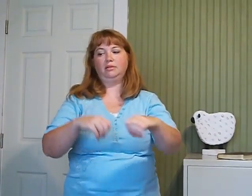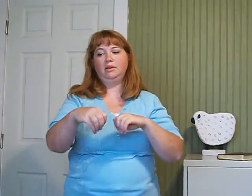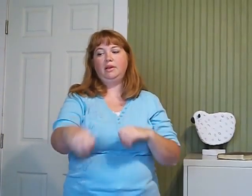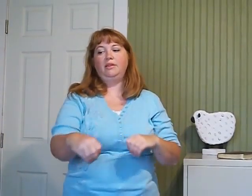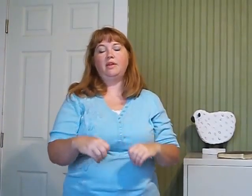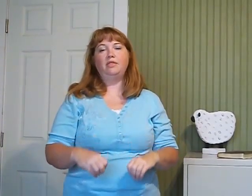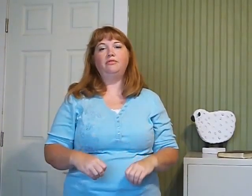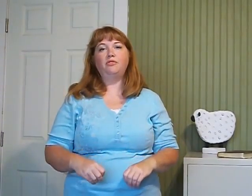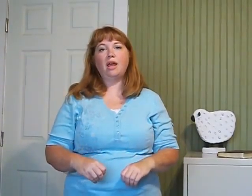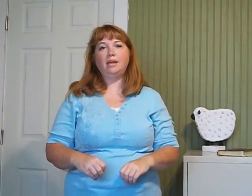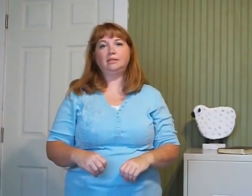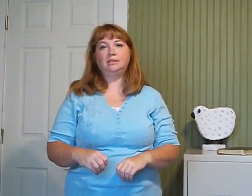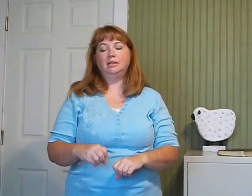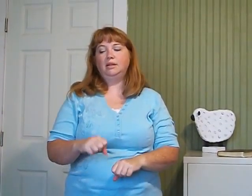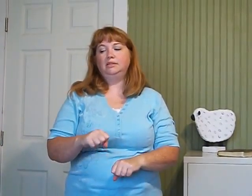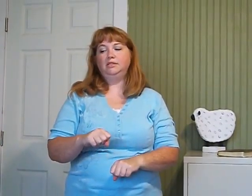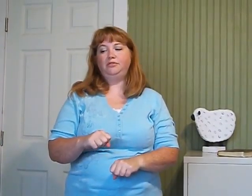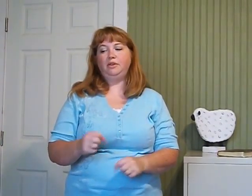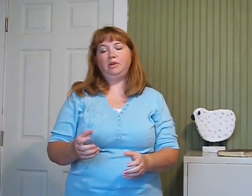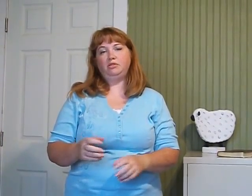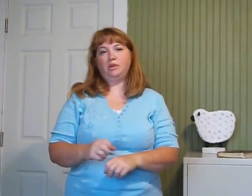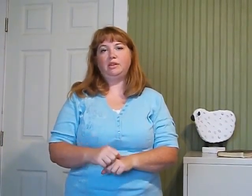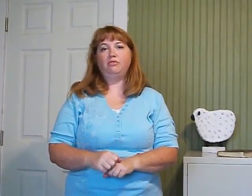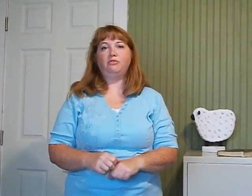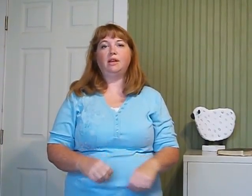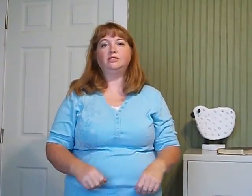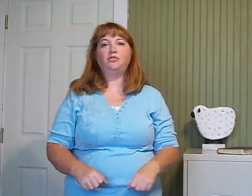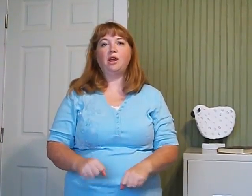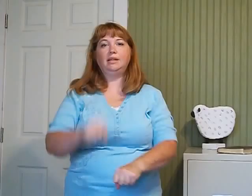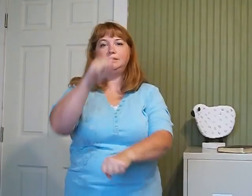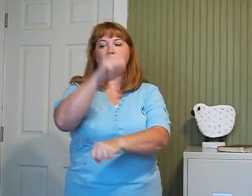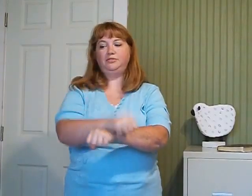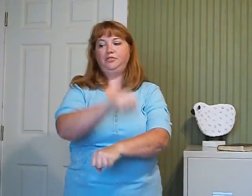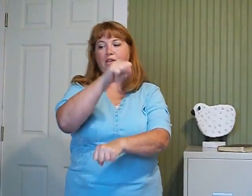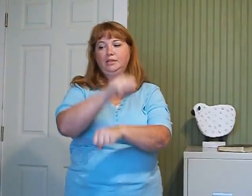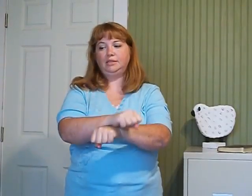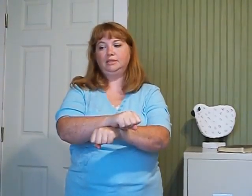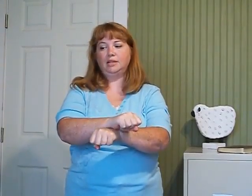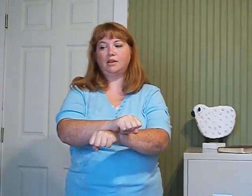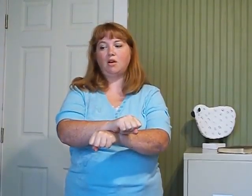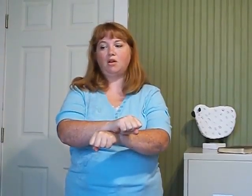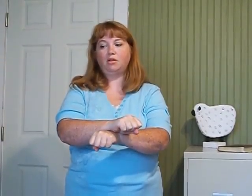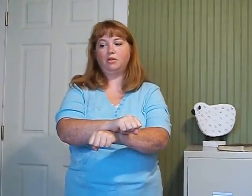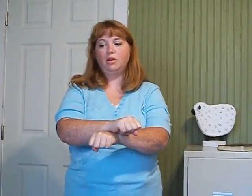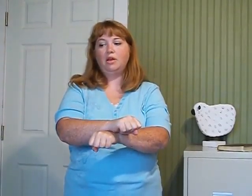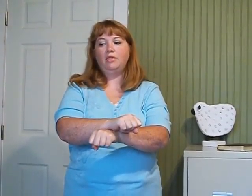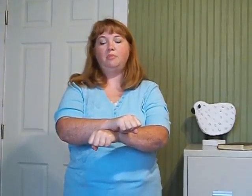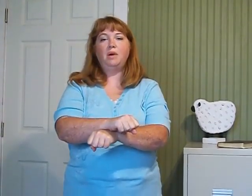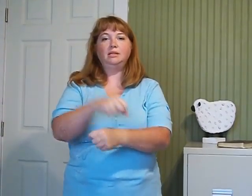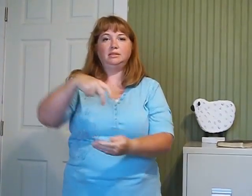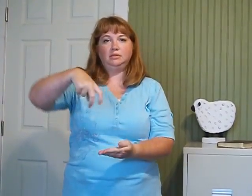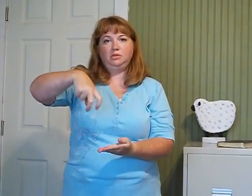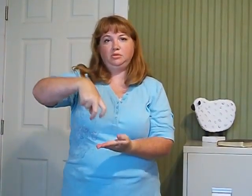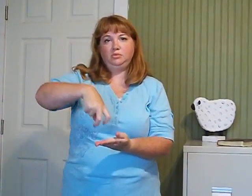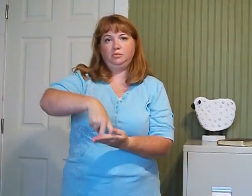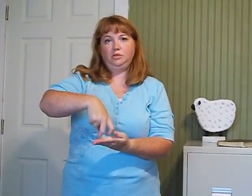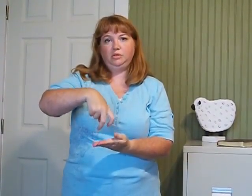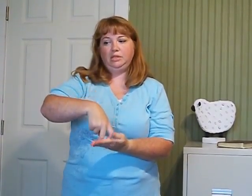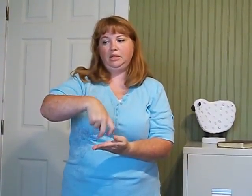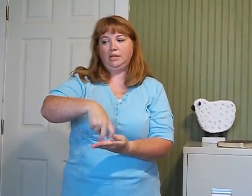early Ghana. Then the Franks defeat, we don't do anything for Franks. Franks defeat, it's like conquer, the Muslims,